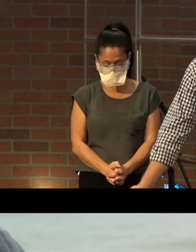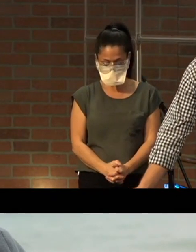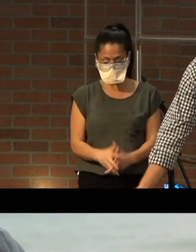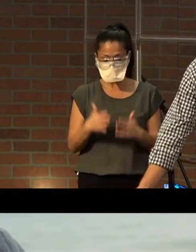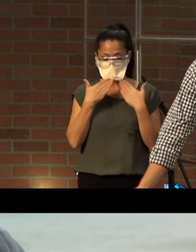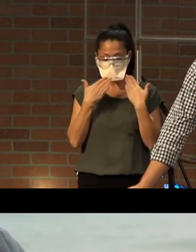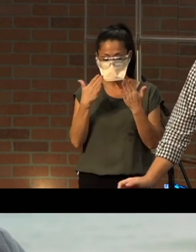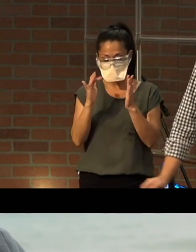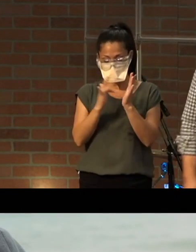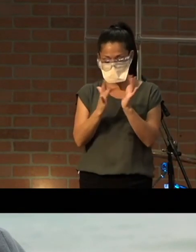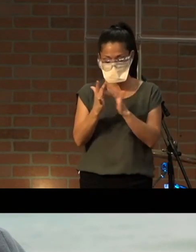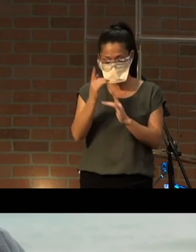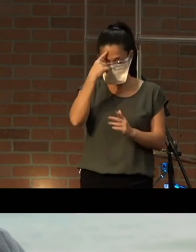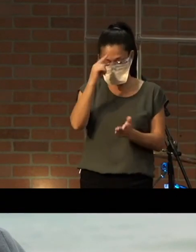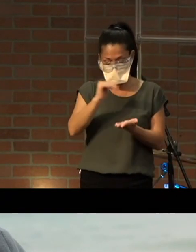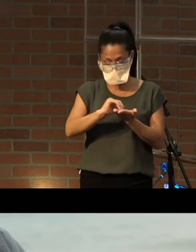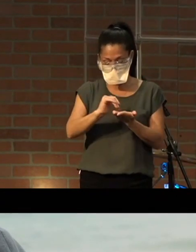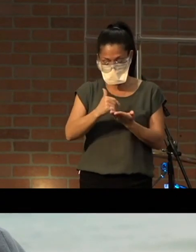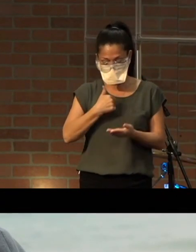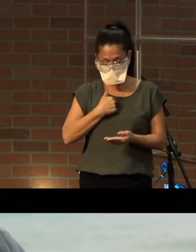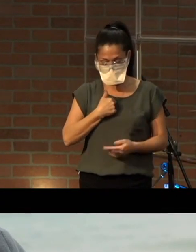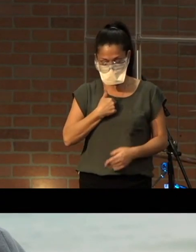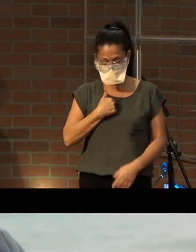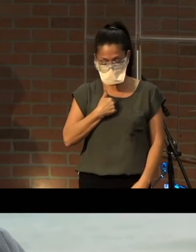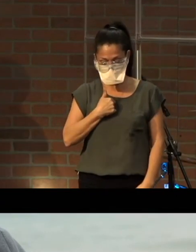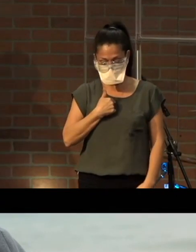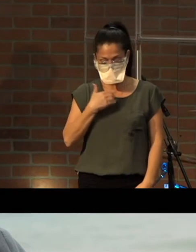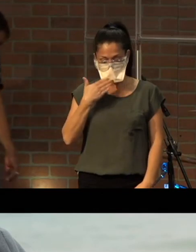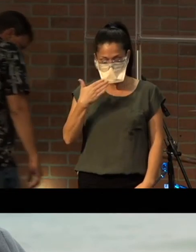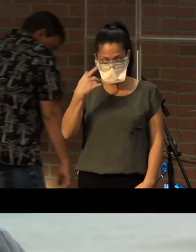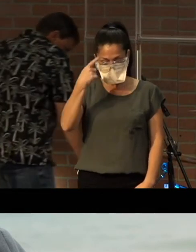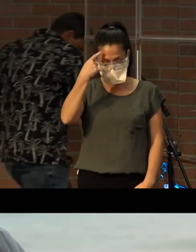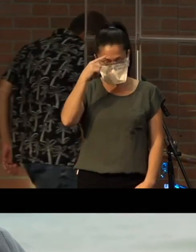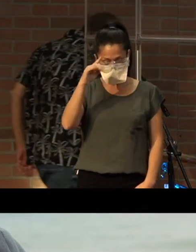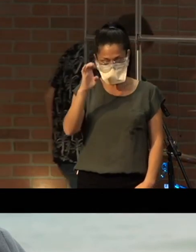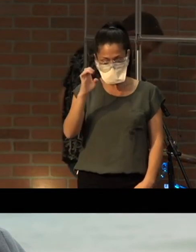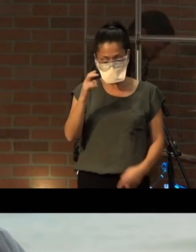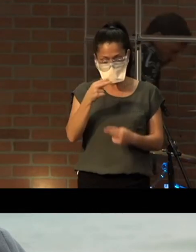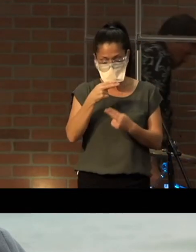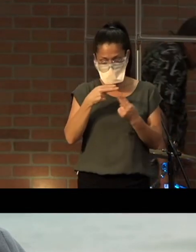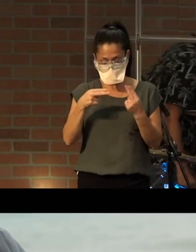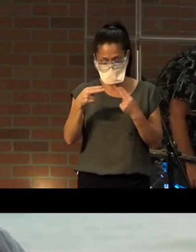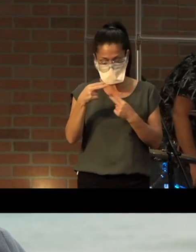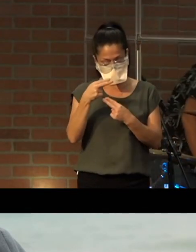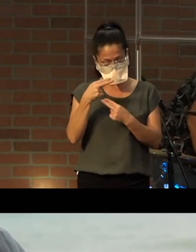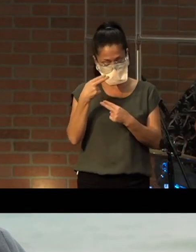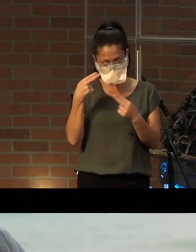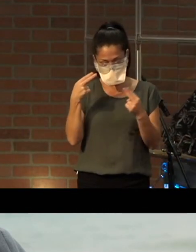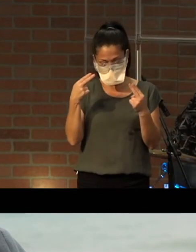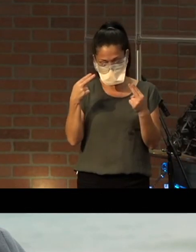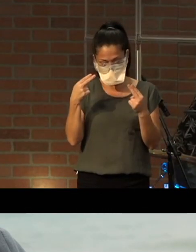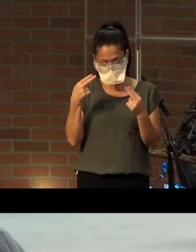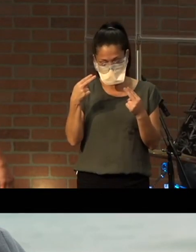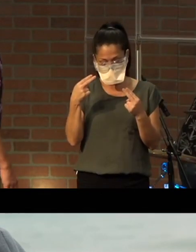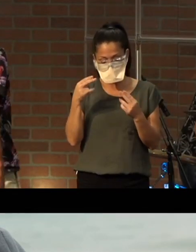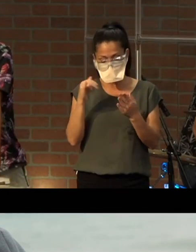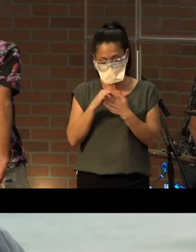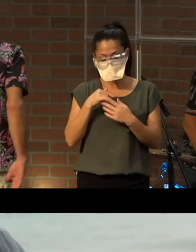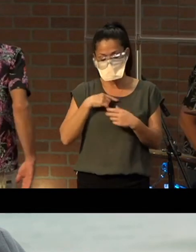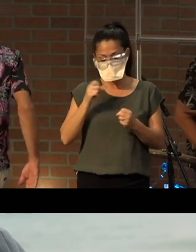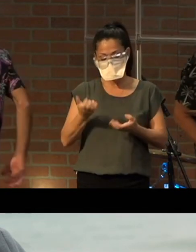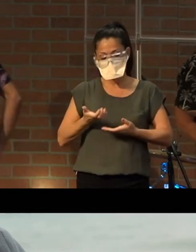Thank you, Jesus, for forgiving me. Thank you for being holy, holy, holy, so that I can offer